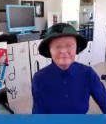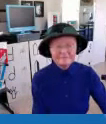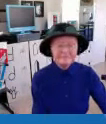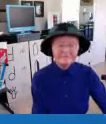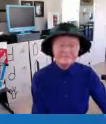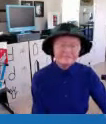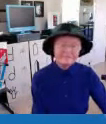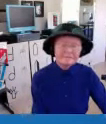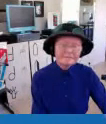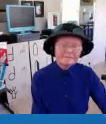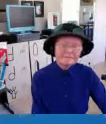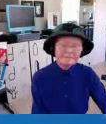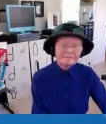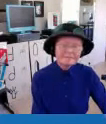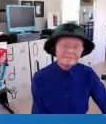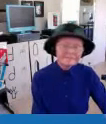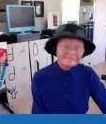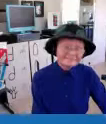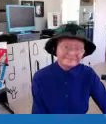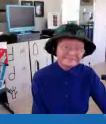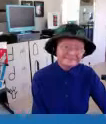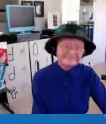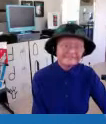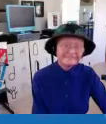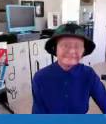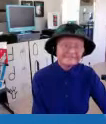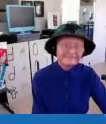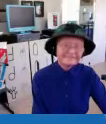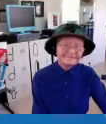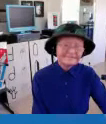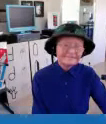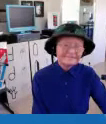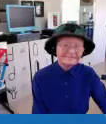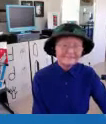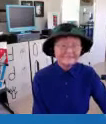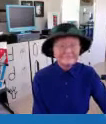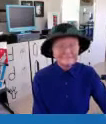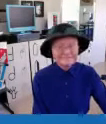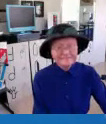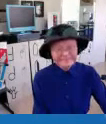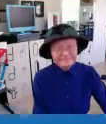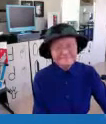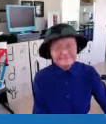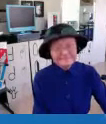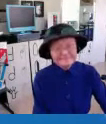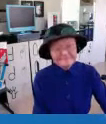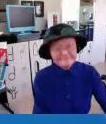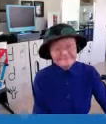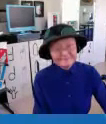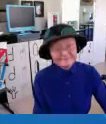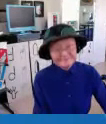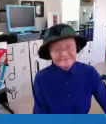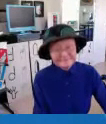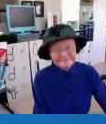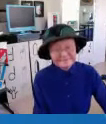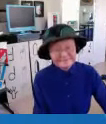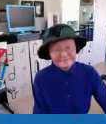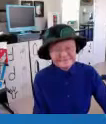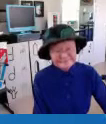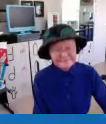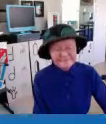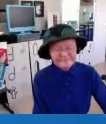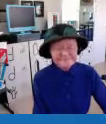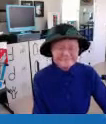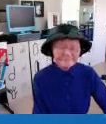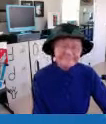mean, any person looking would say, well, of course, this one with on the chin is going to be first, and this one on the nose is second. It's,